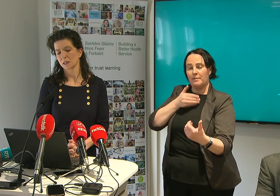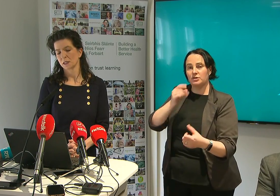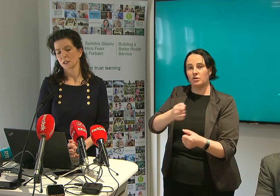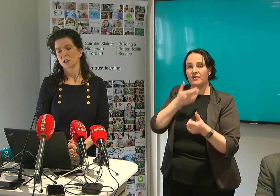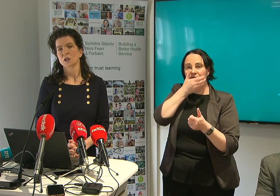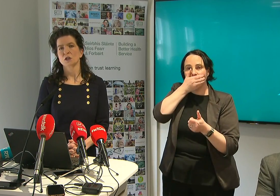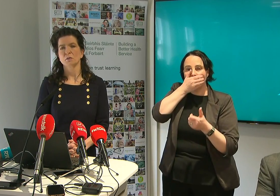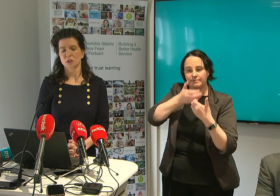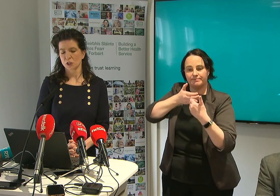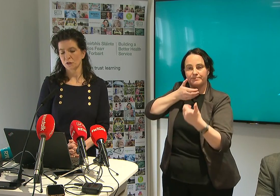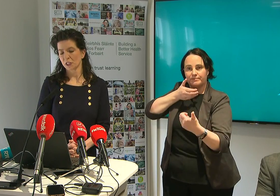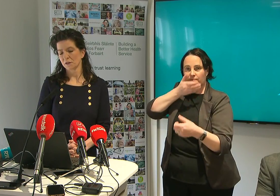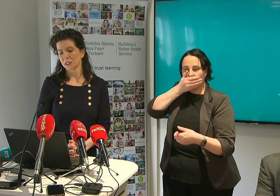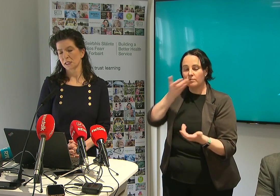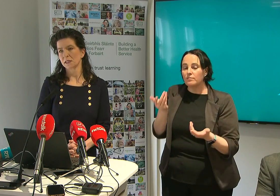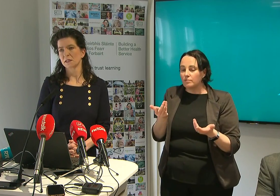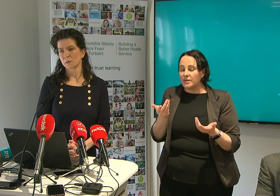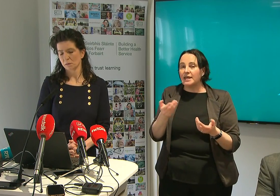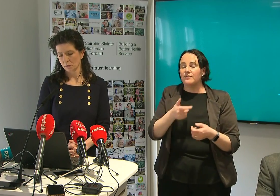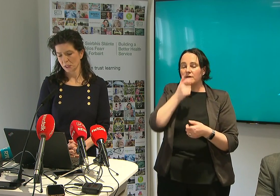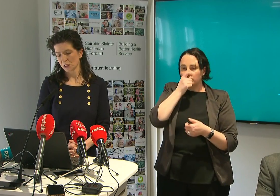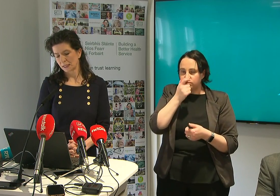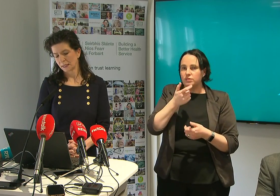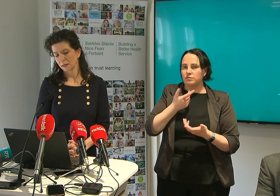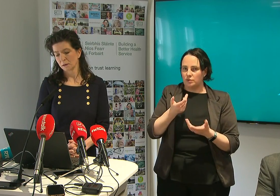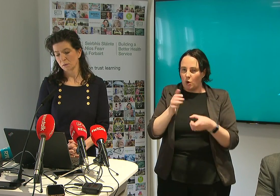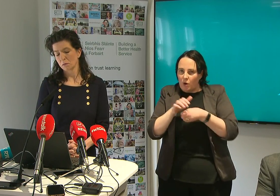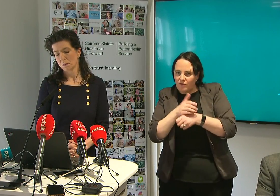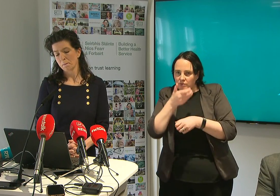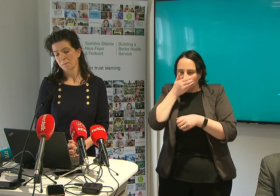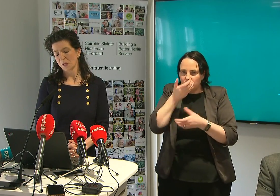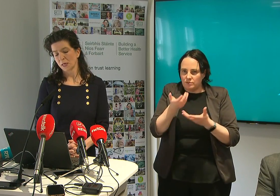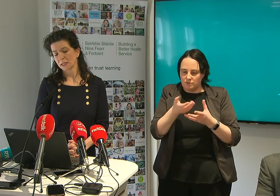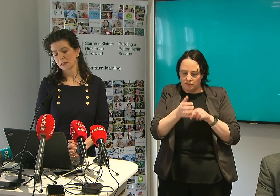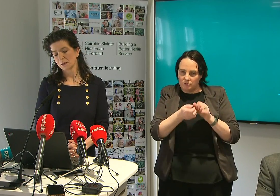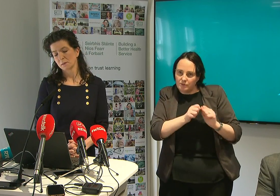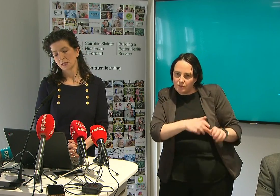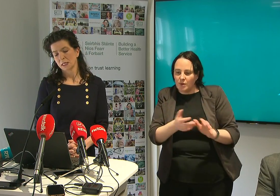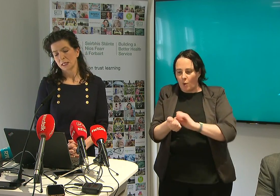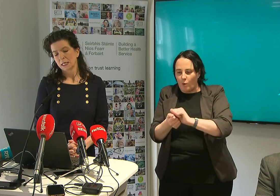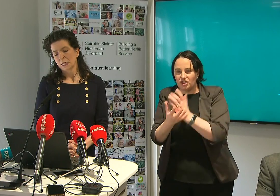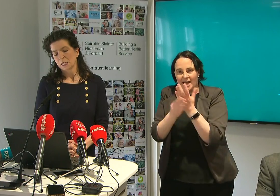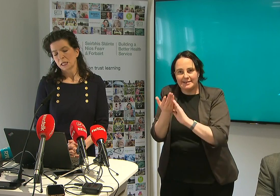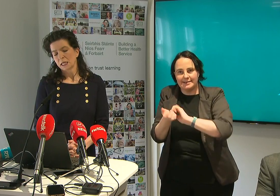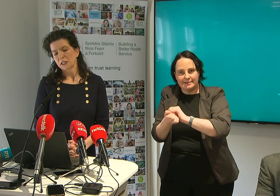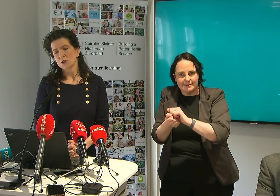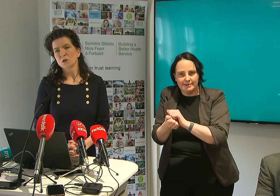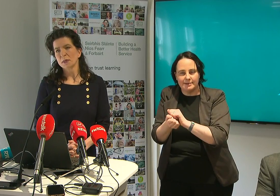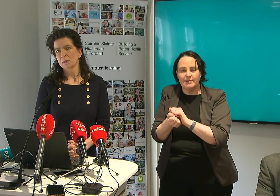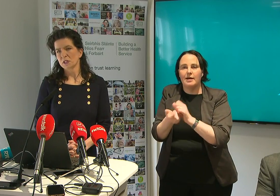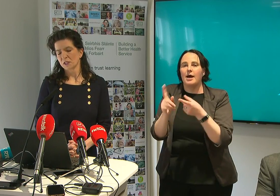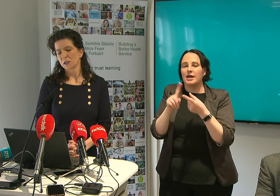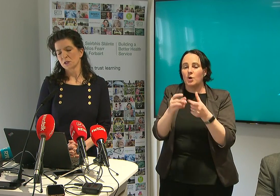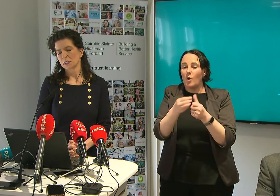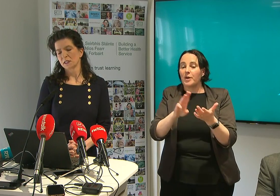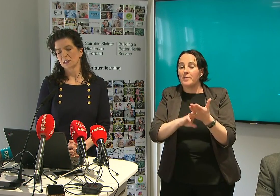mask. To cover coughs and sneezes, finish and clean their hands. And other